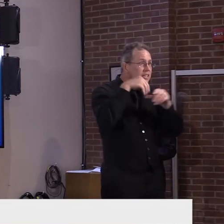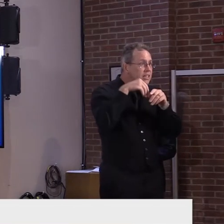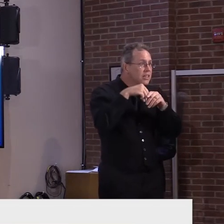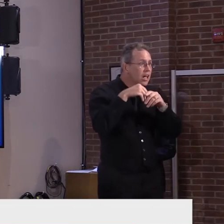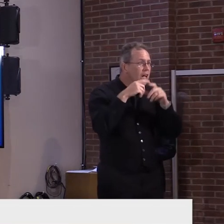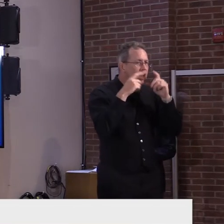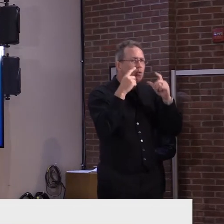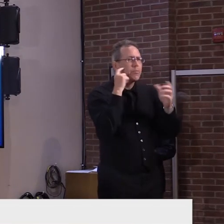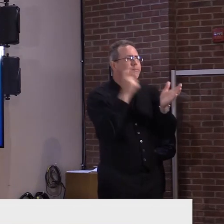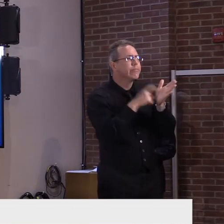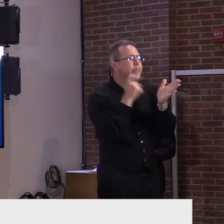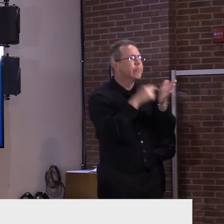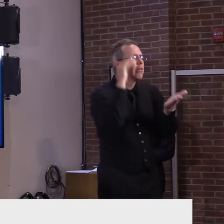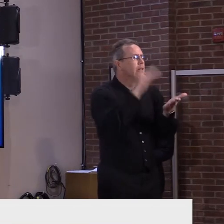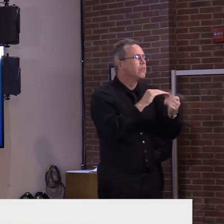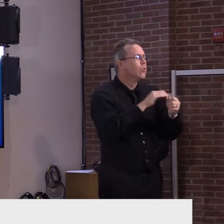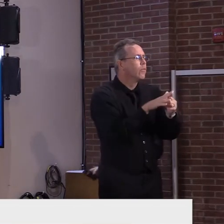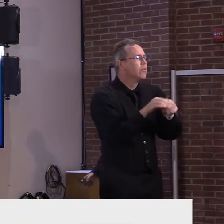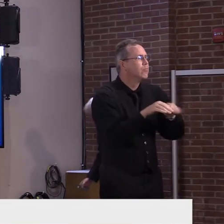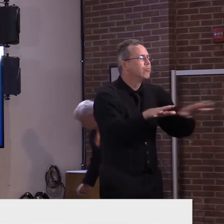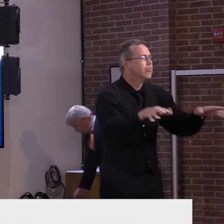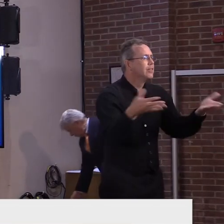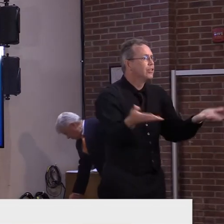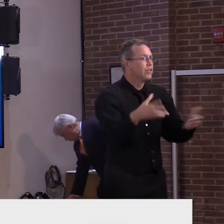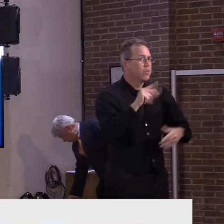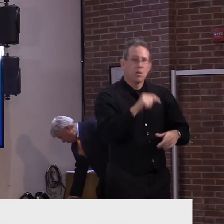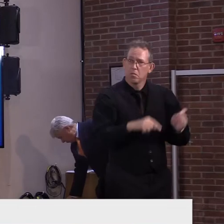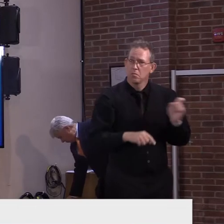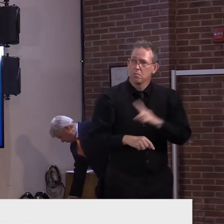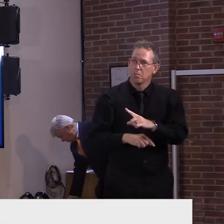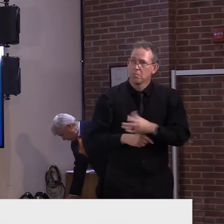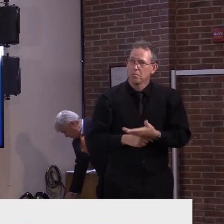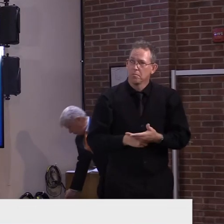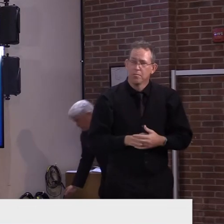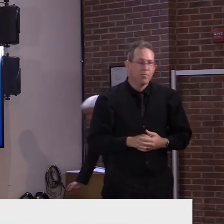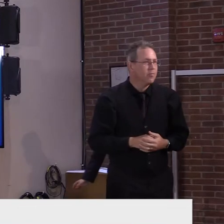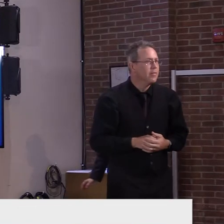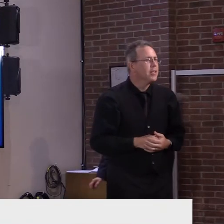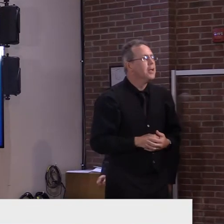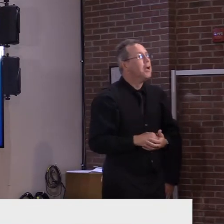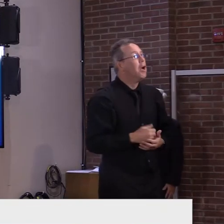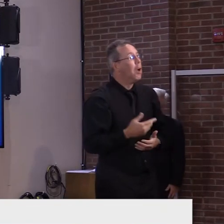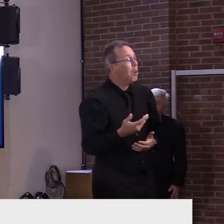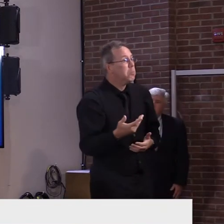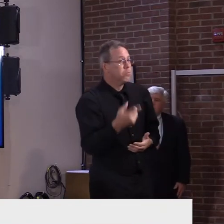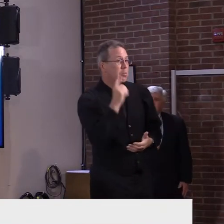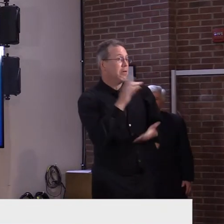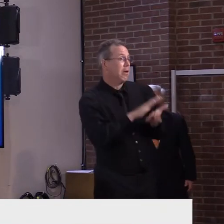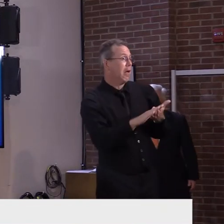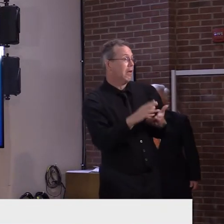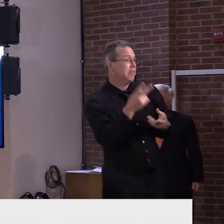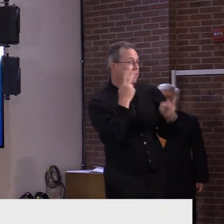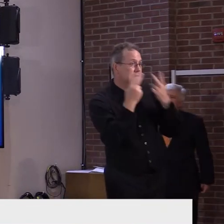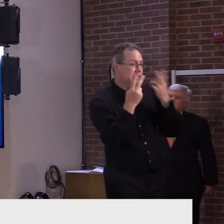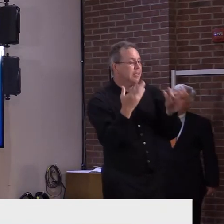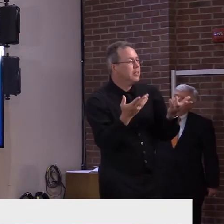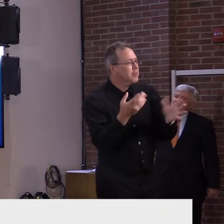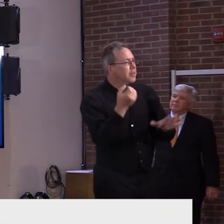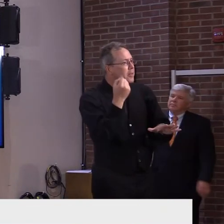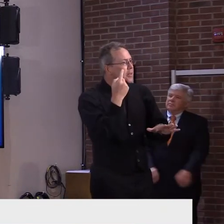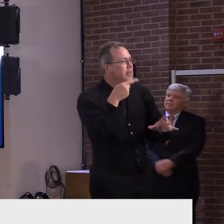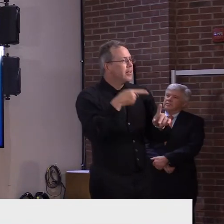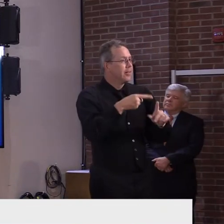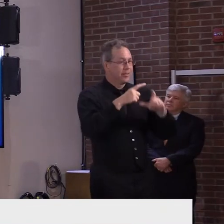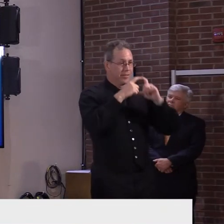Well, that would be a nice outcome. I can't say that masks, just like vaccines, are not 100%